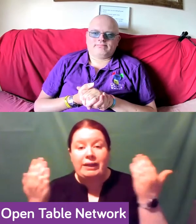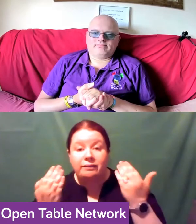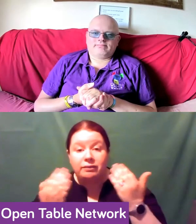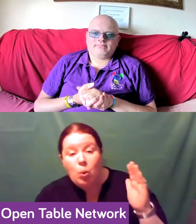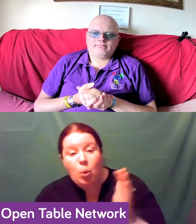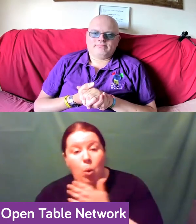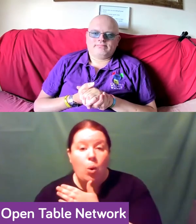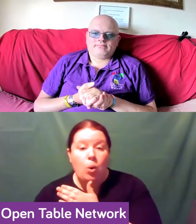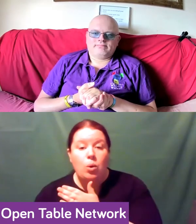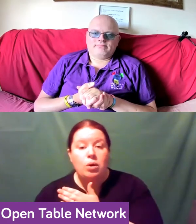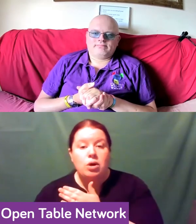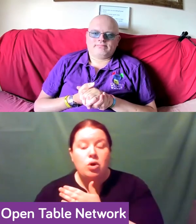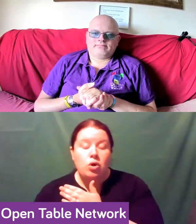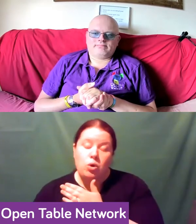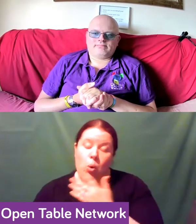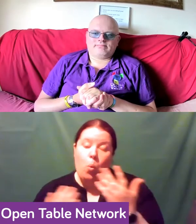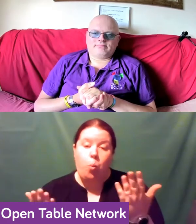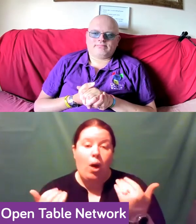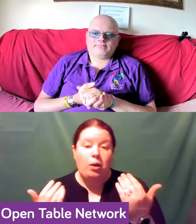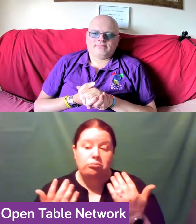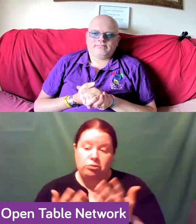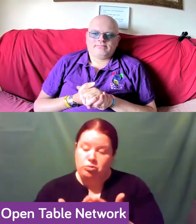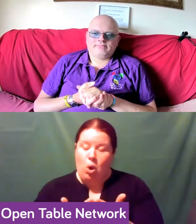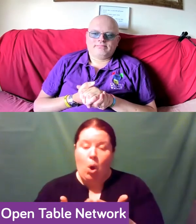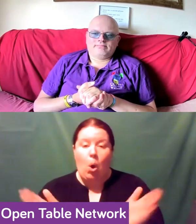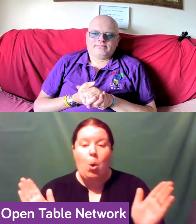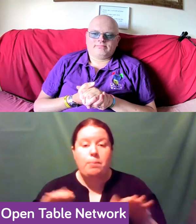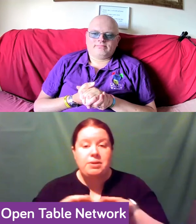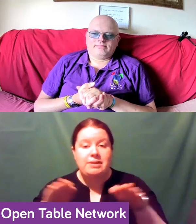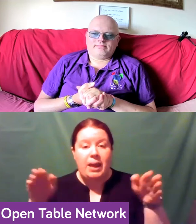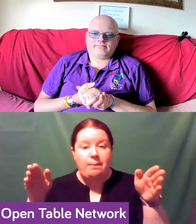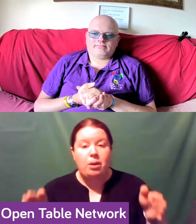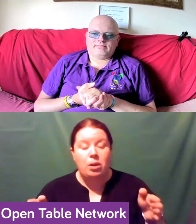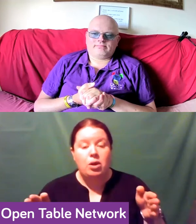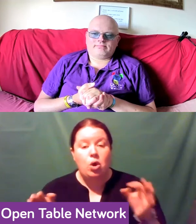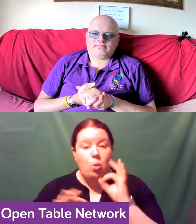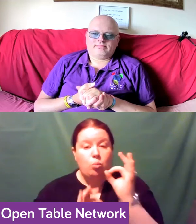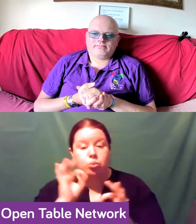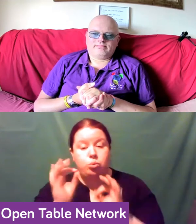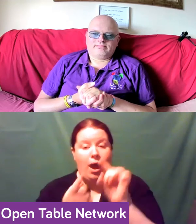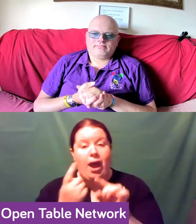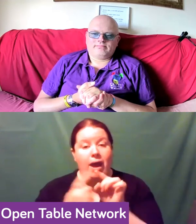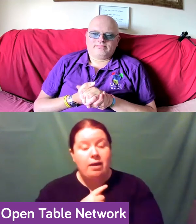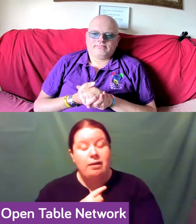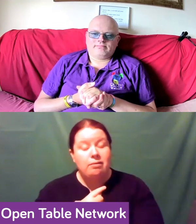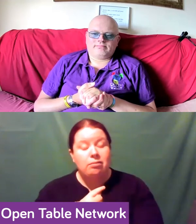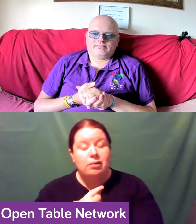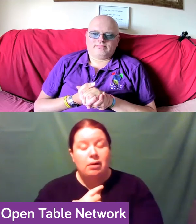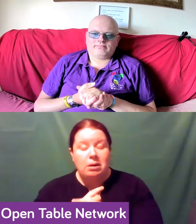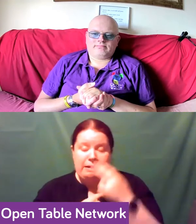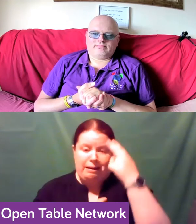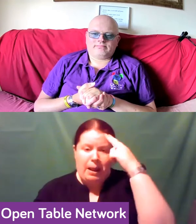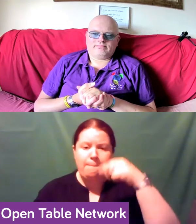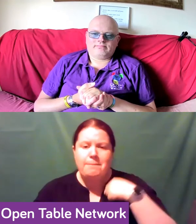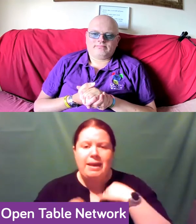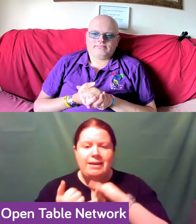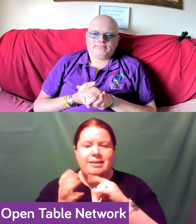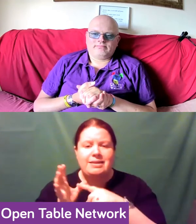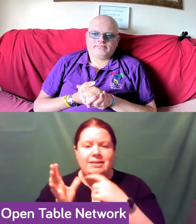You are more than welcome to join us at this Open Table Q&A webinar. My name, as you know, is Sarah Hobbs, and I'm the co-chair